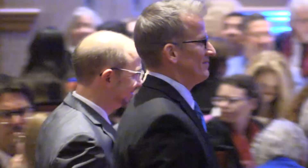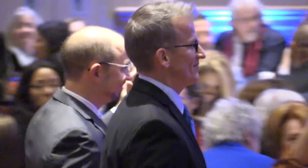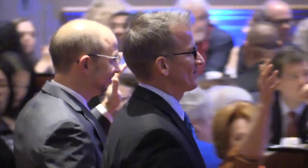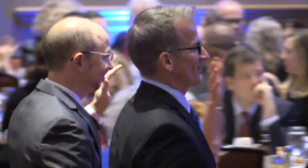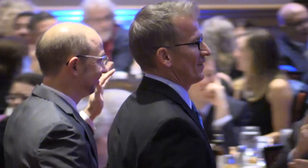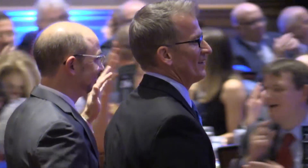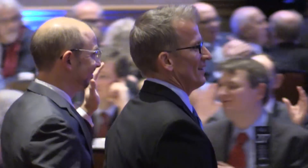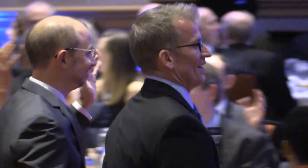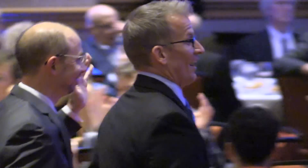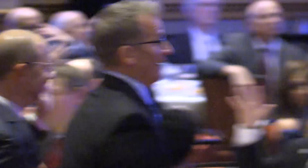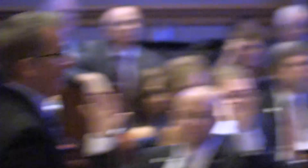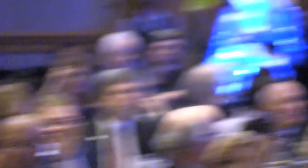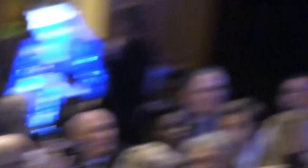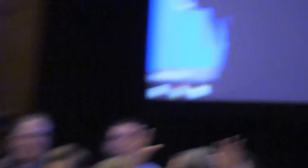Manager.